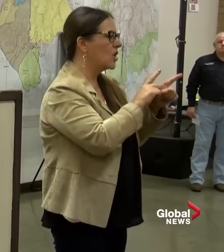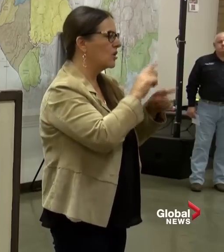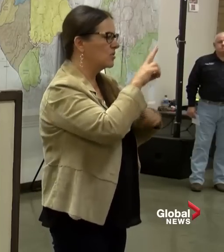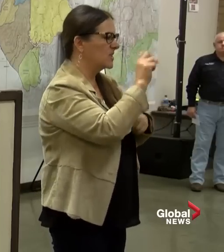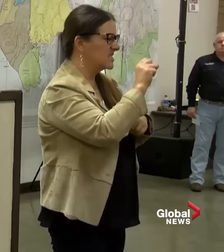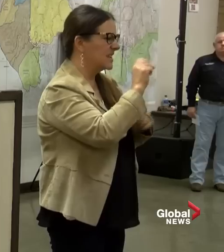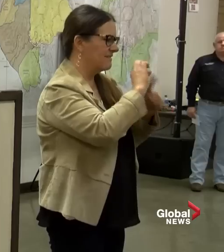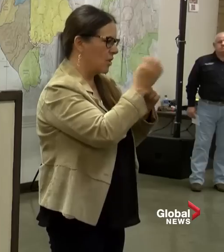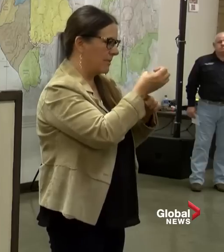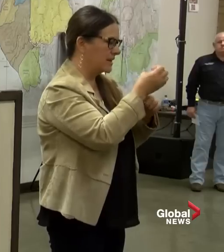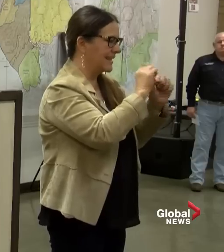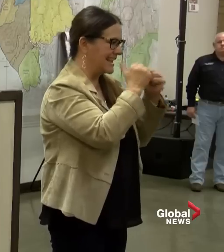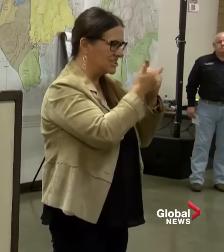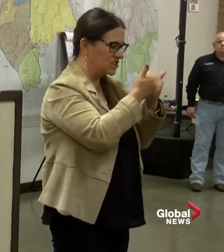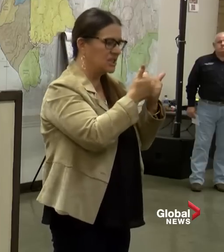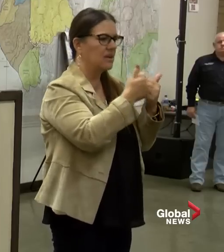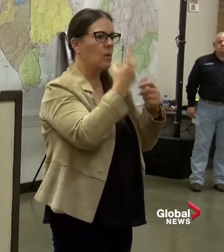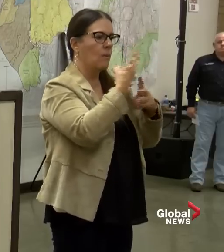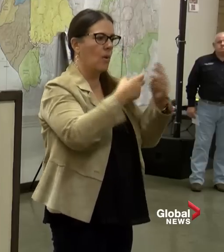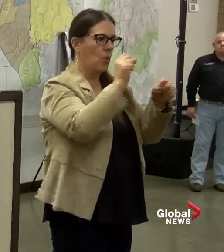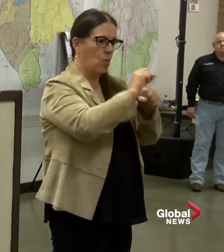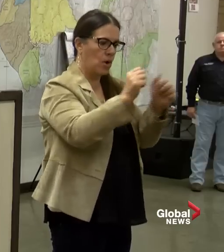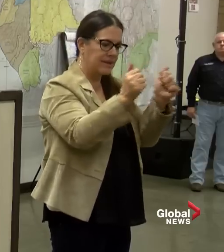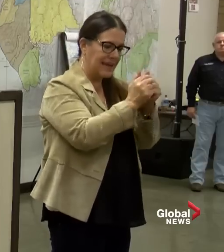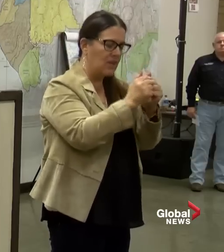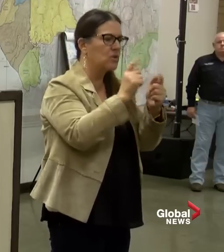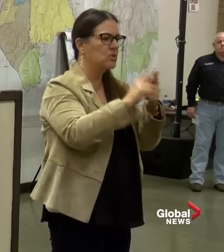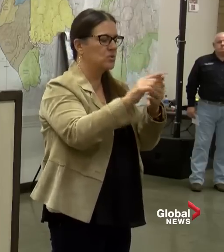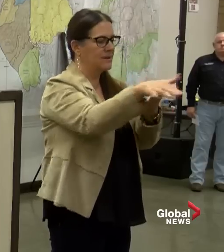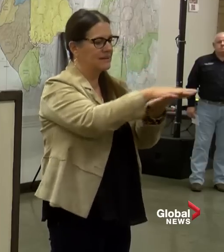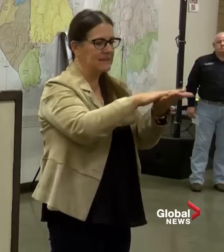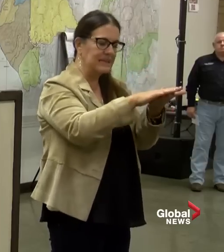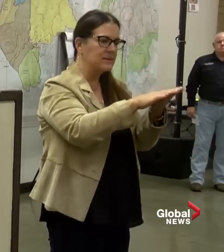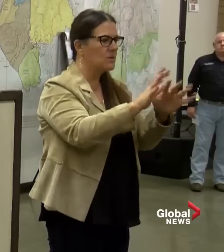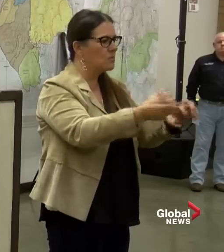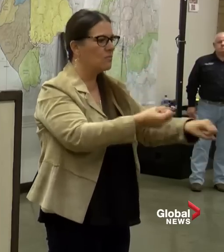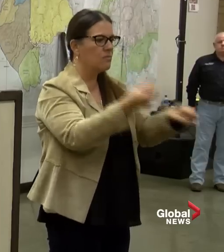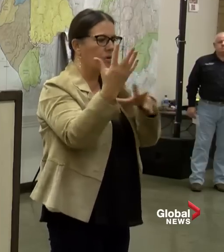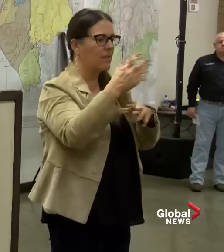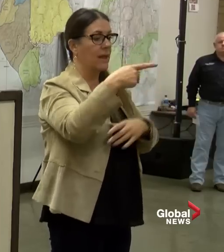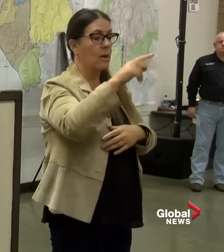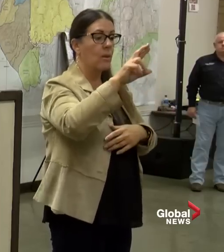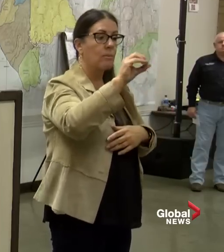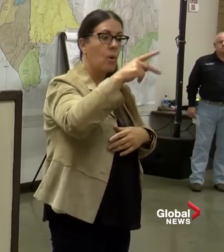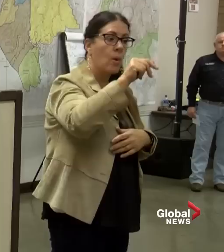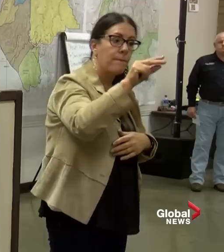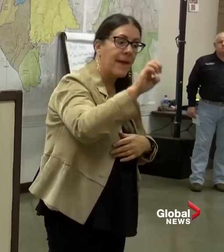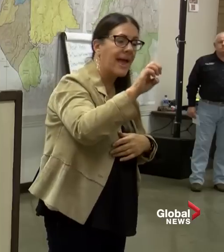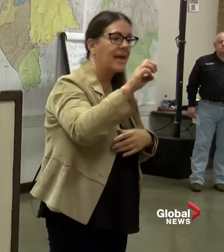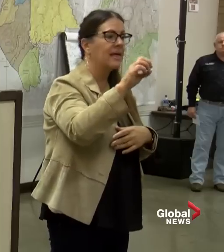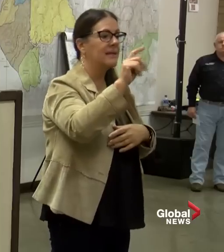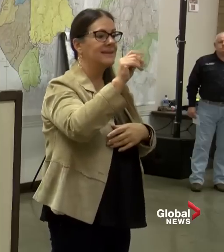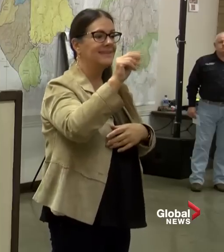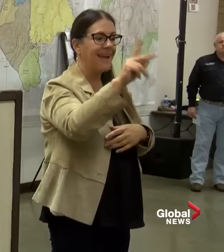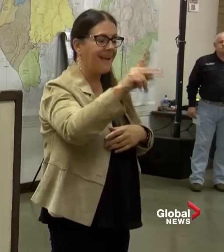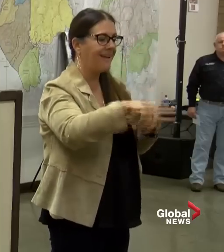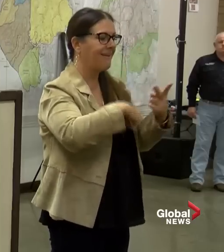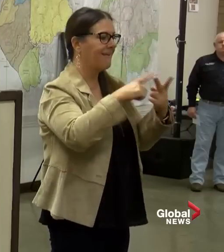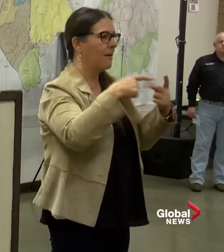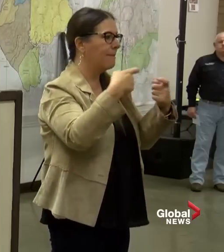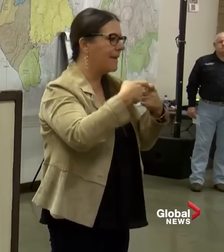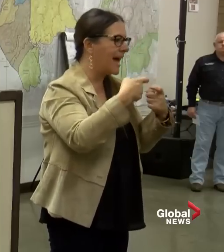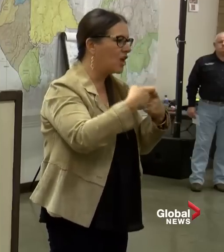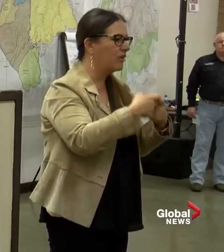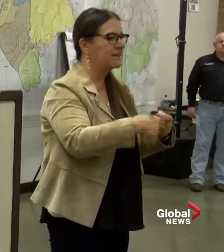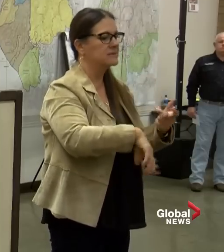hazardous waste throughout the entire impacted area. This includes removal of propane tanks, batteries, other